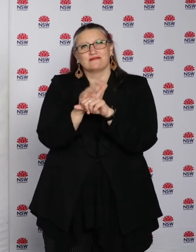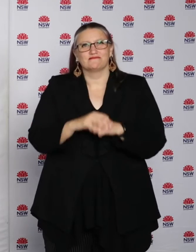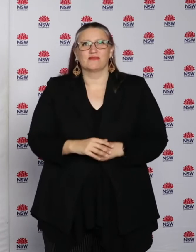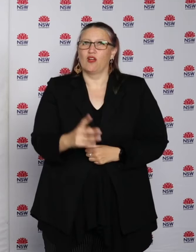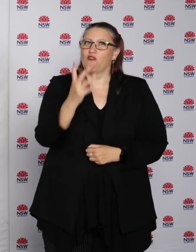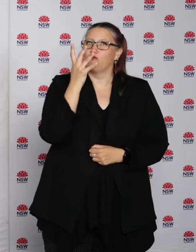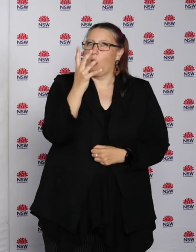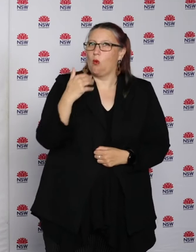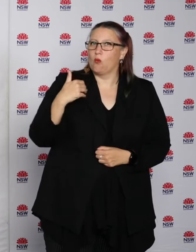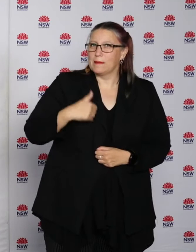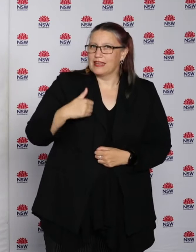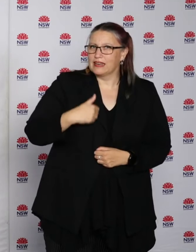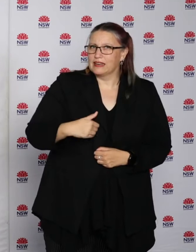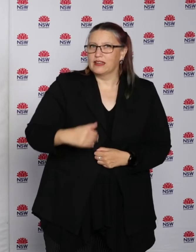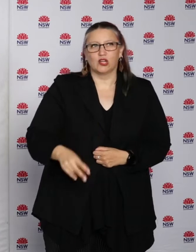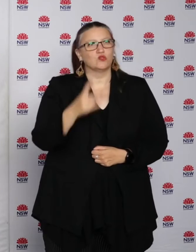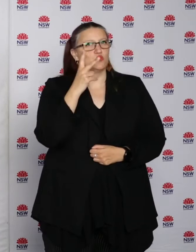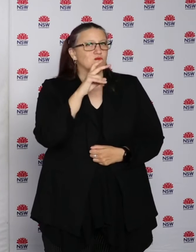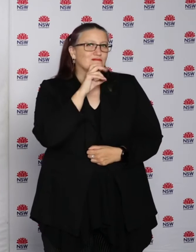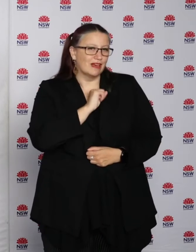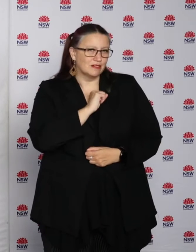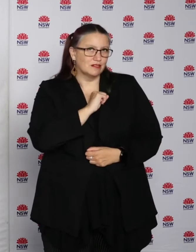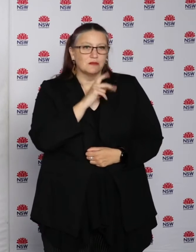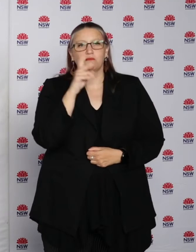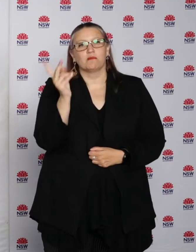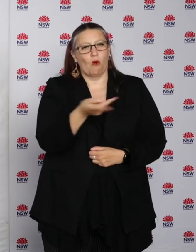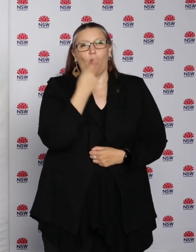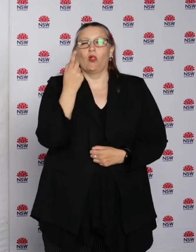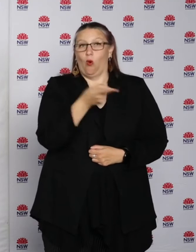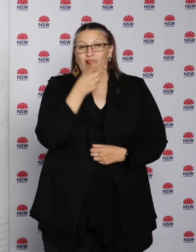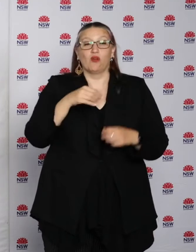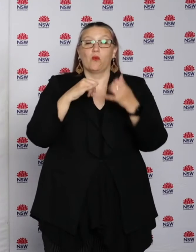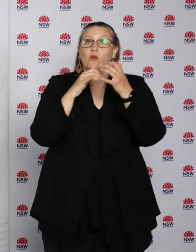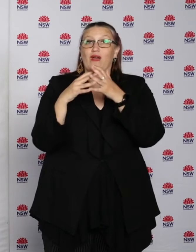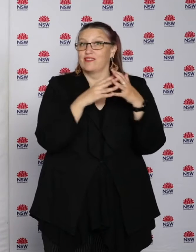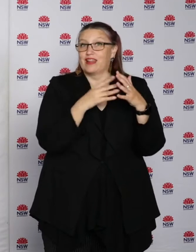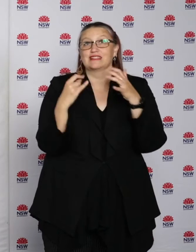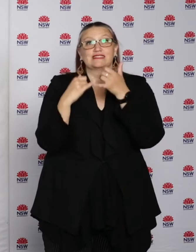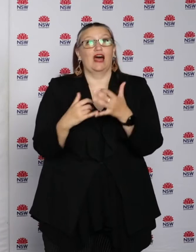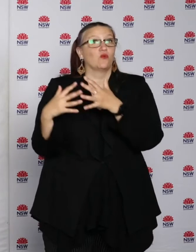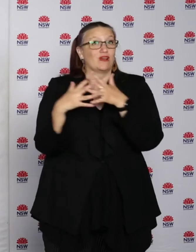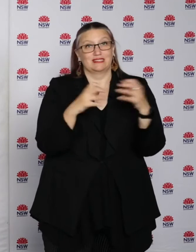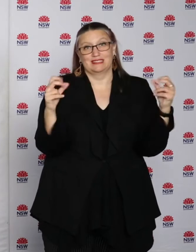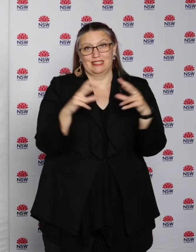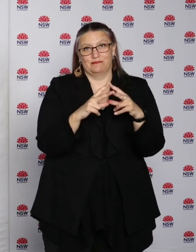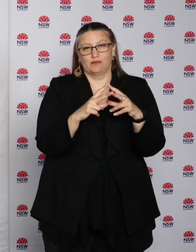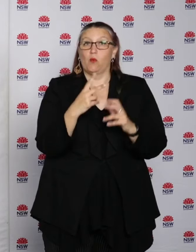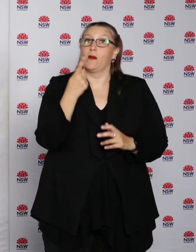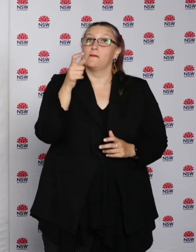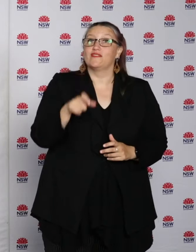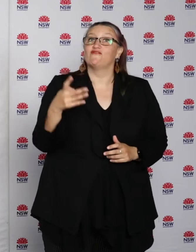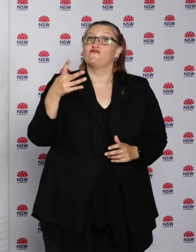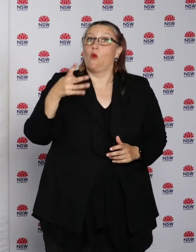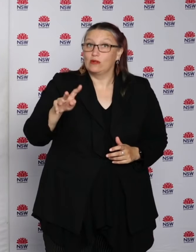women and 2 men from Western and southwestern Sydney. 1 person was in their 40s, 1 in their